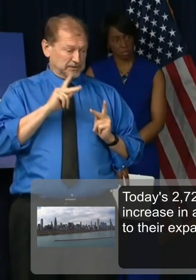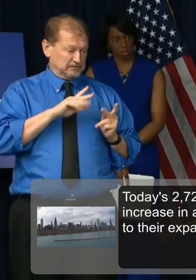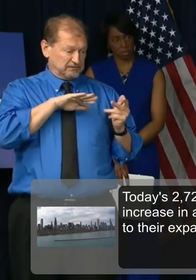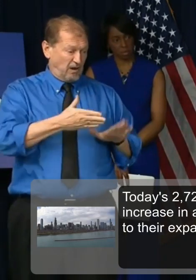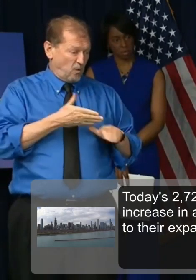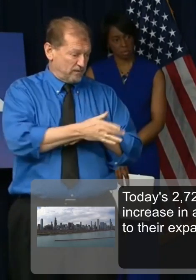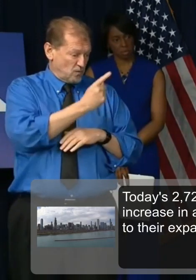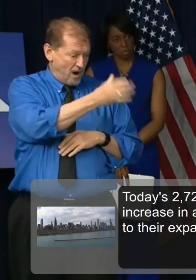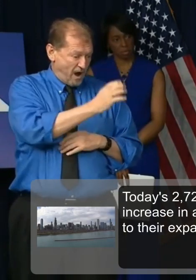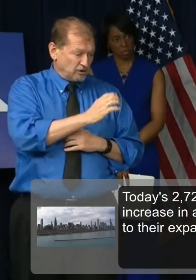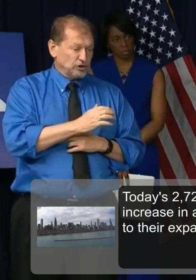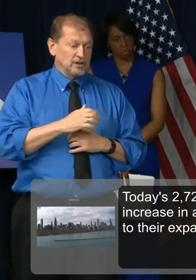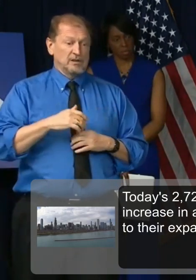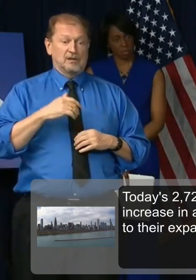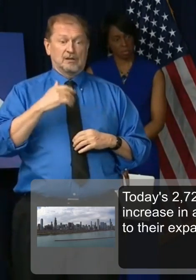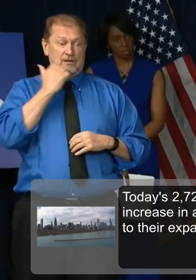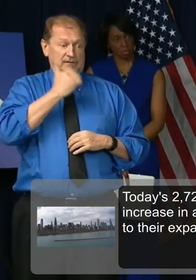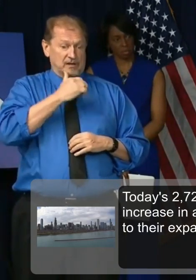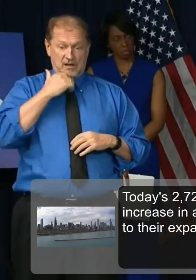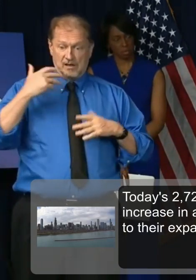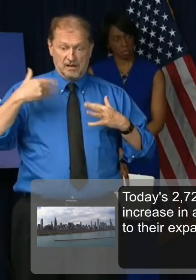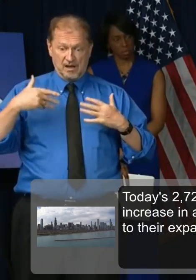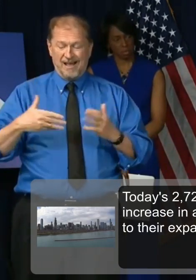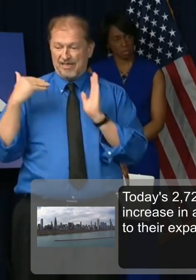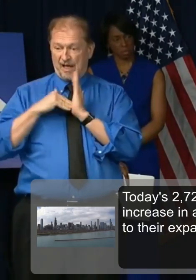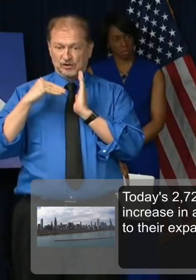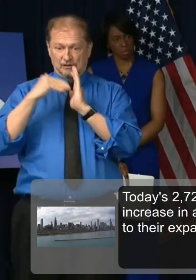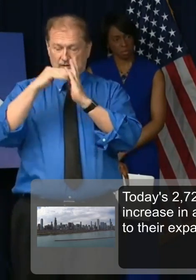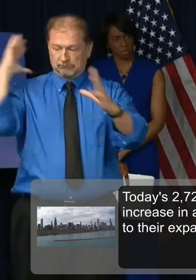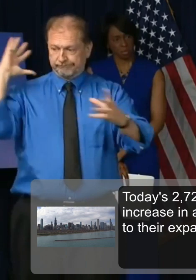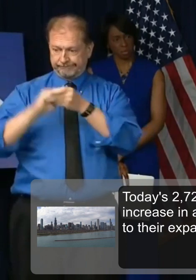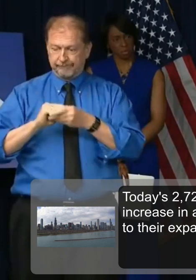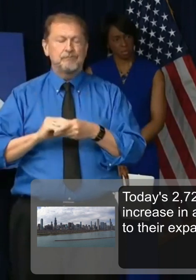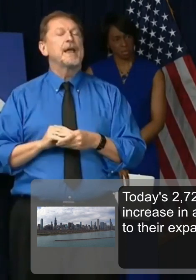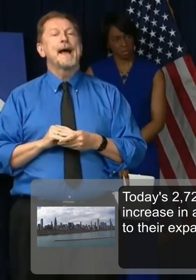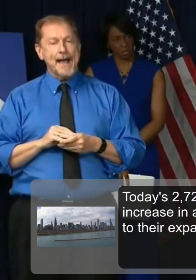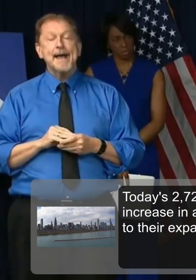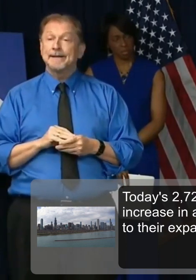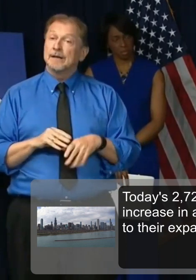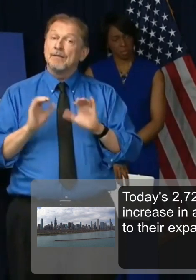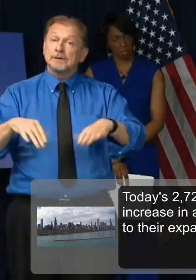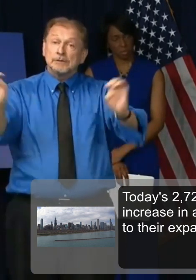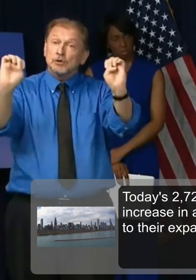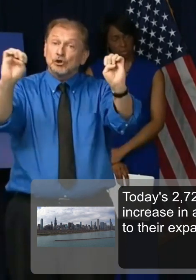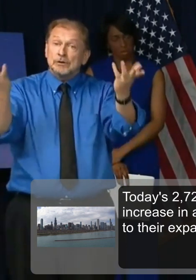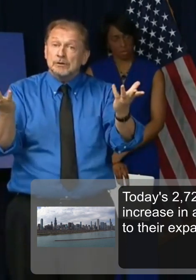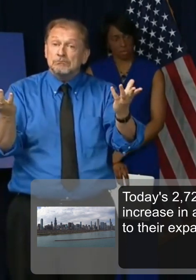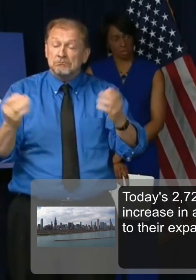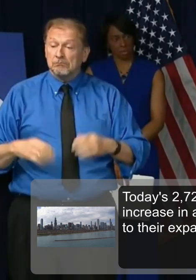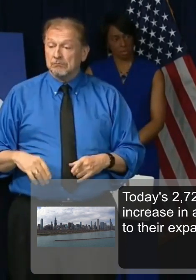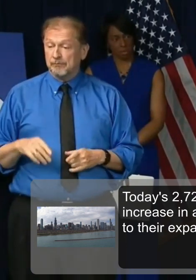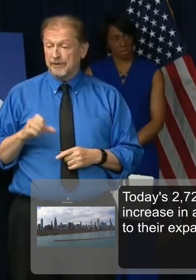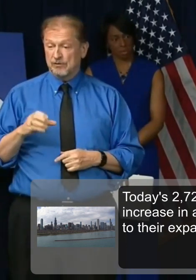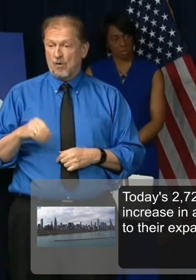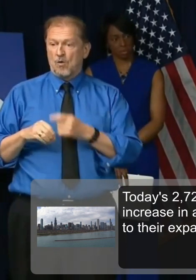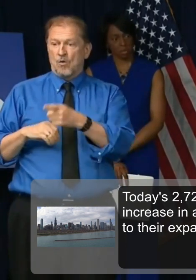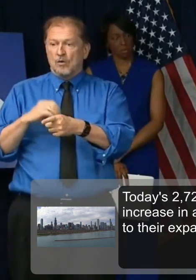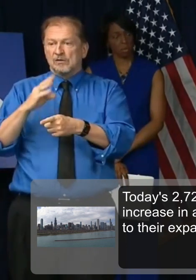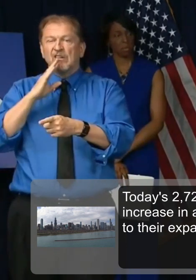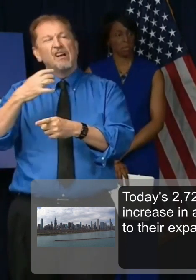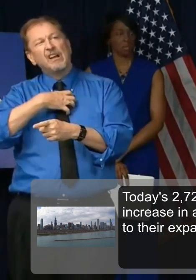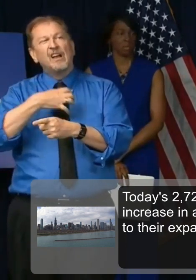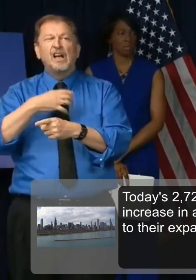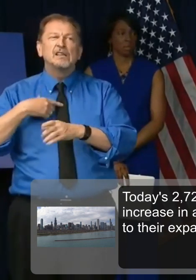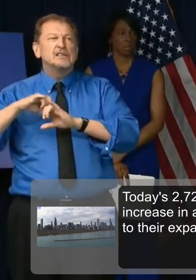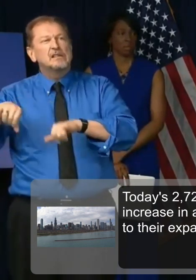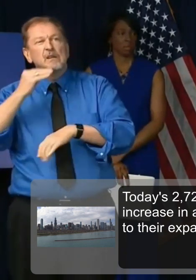on a somewhat consistent basis, thousands of people. We are in an emergency. So frankly,